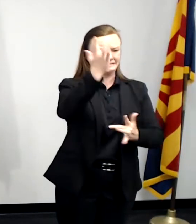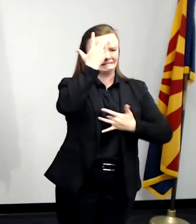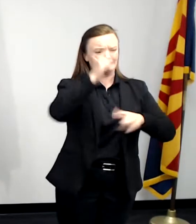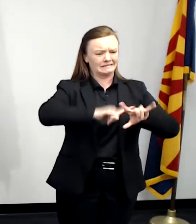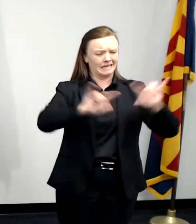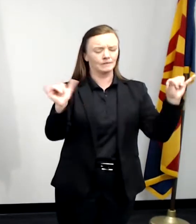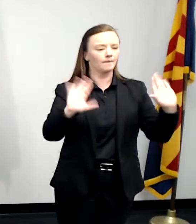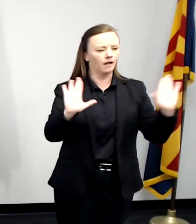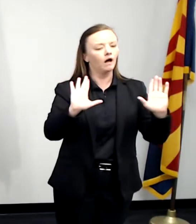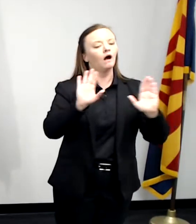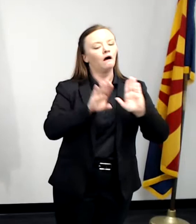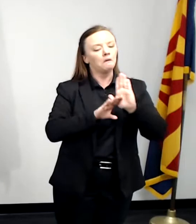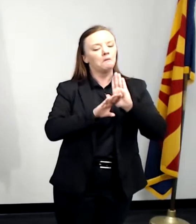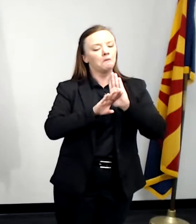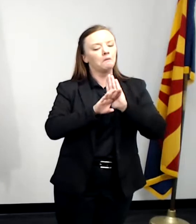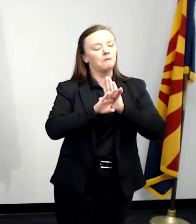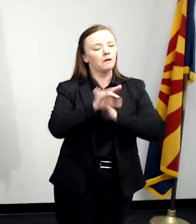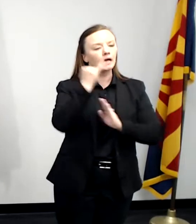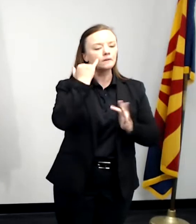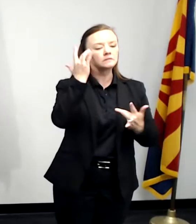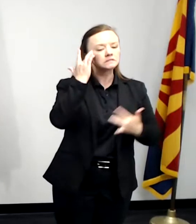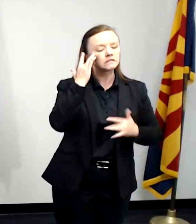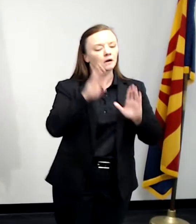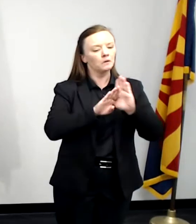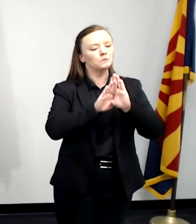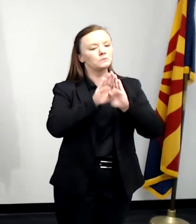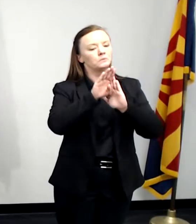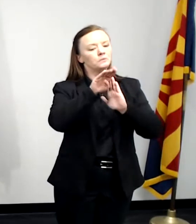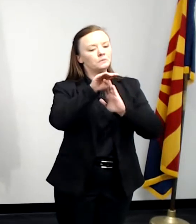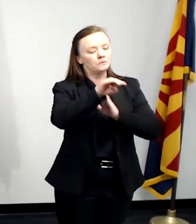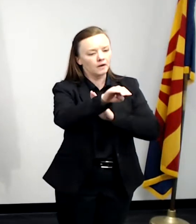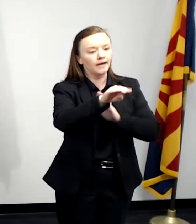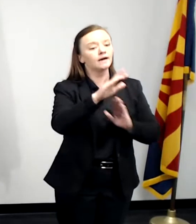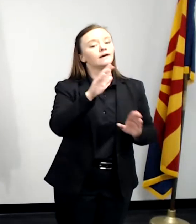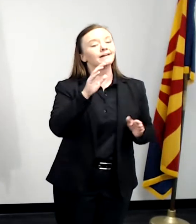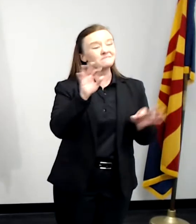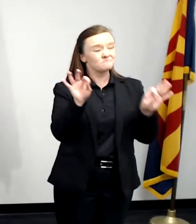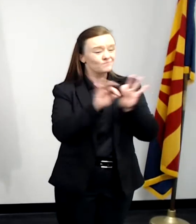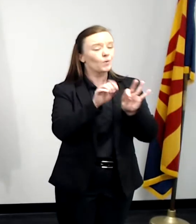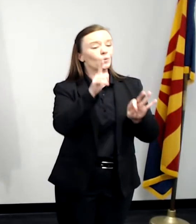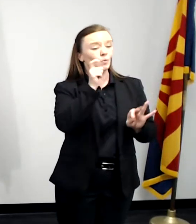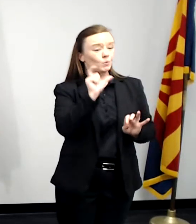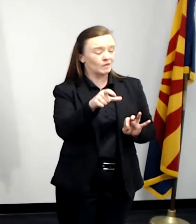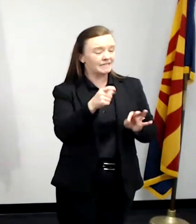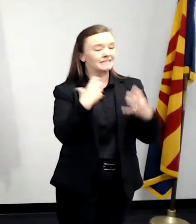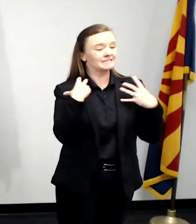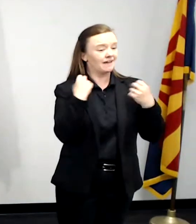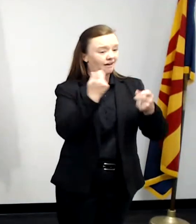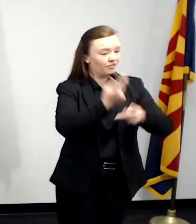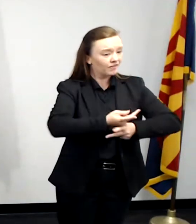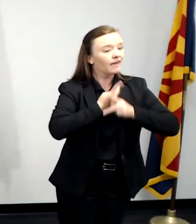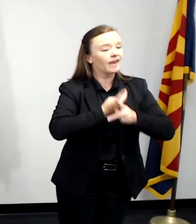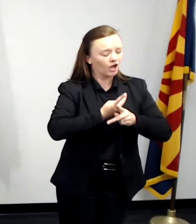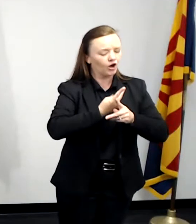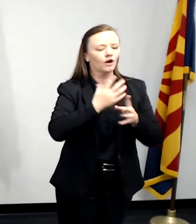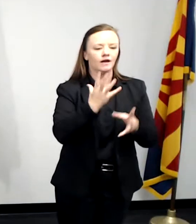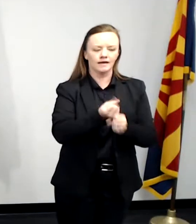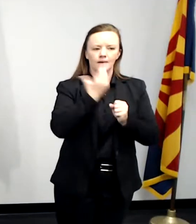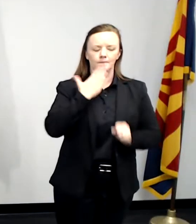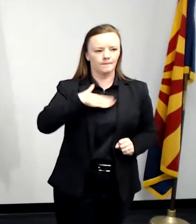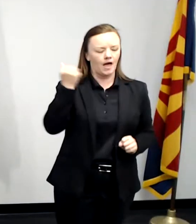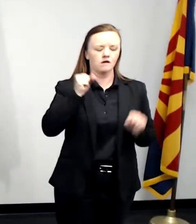make sure that those who do need healthcare get the best care possible that we can provide in the United